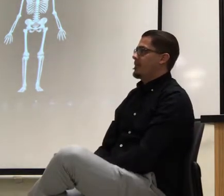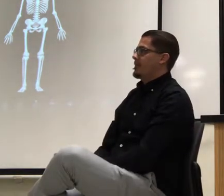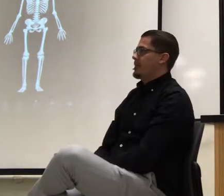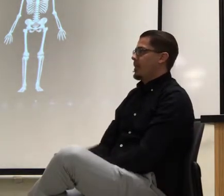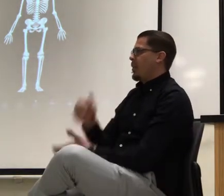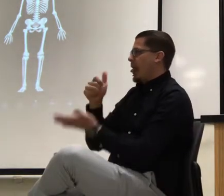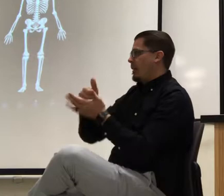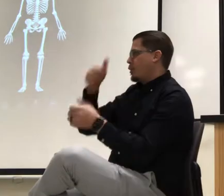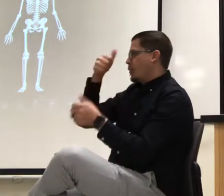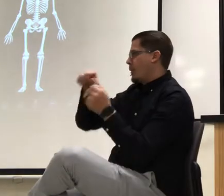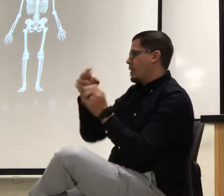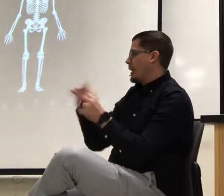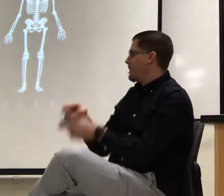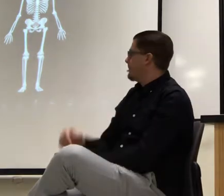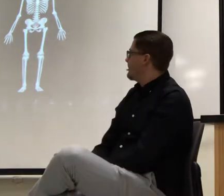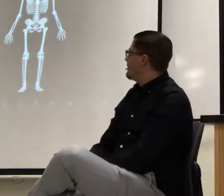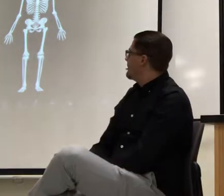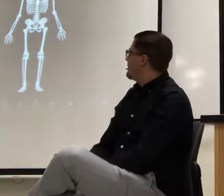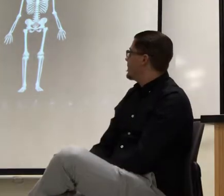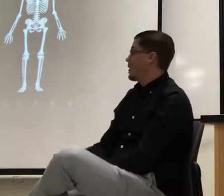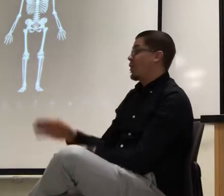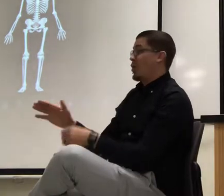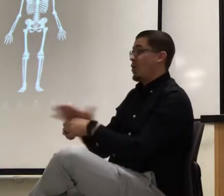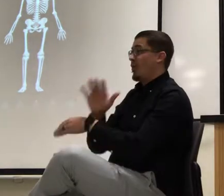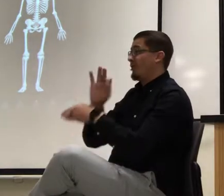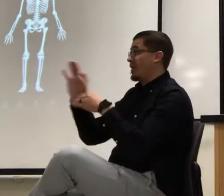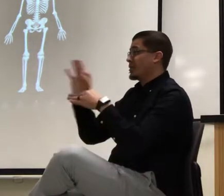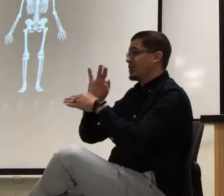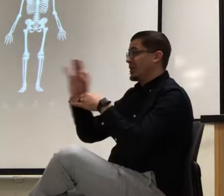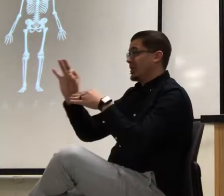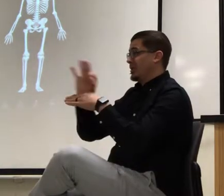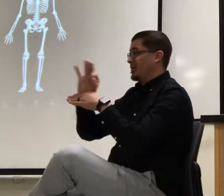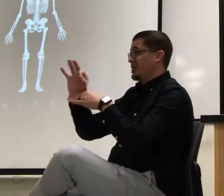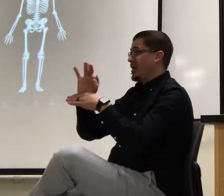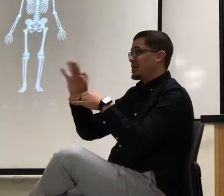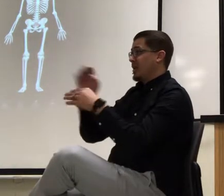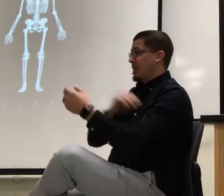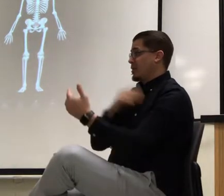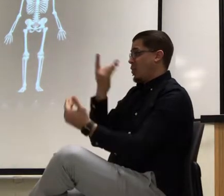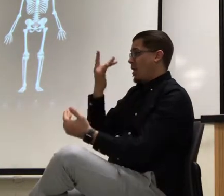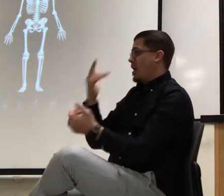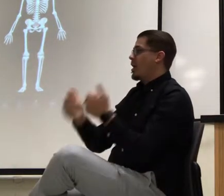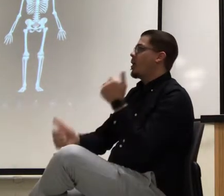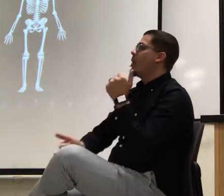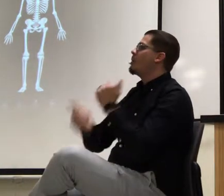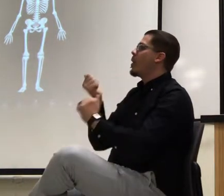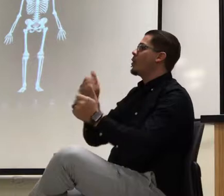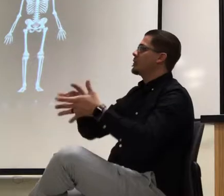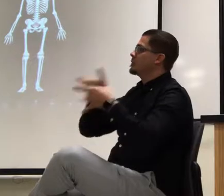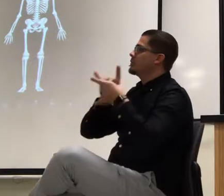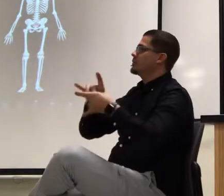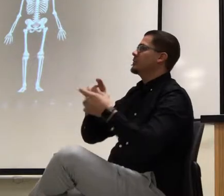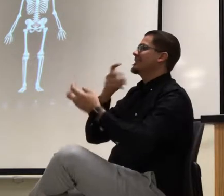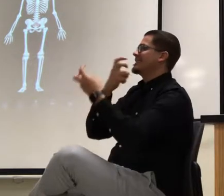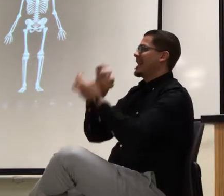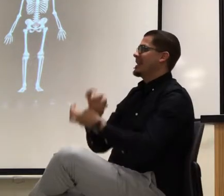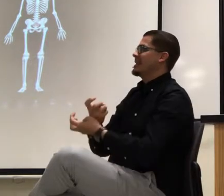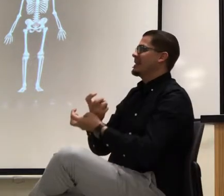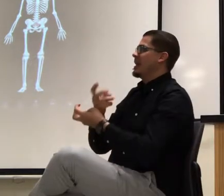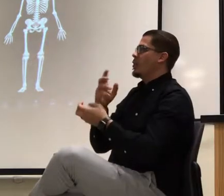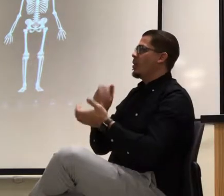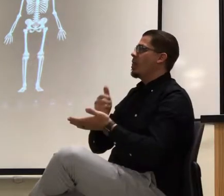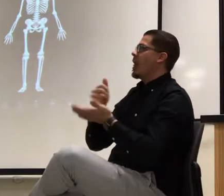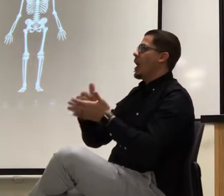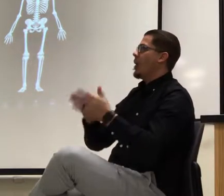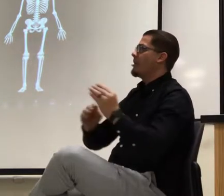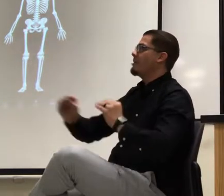the name. So the whole function of muscles is that most of them attach to the skeleton and move joints.